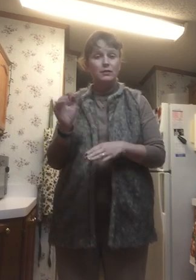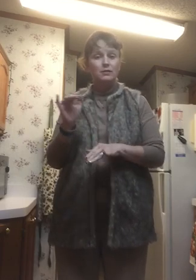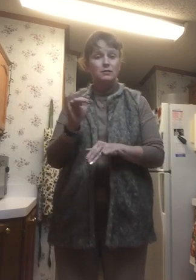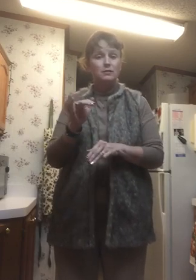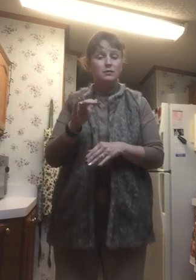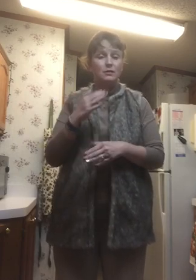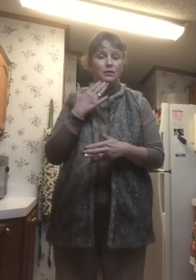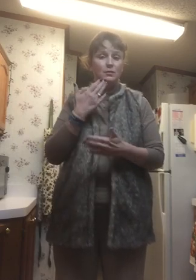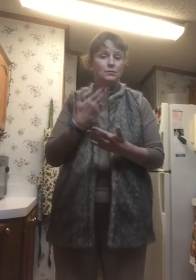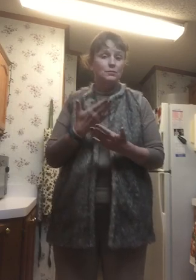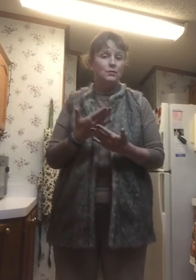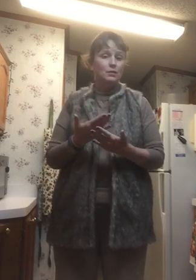this.